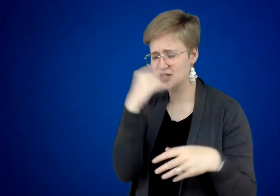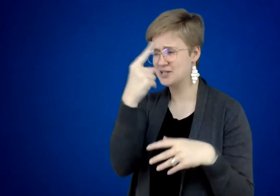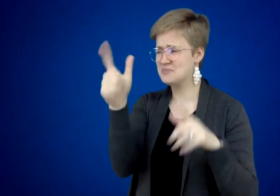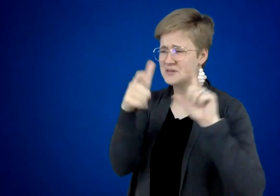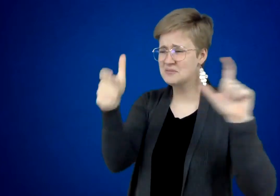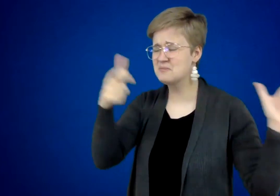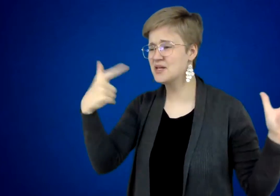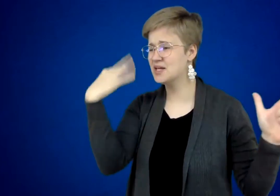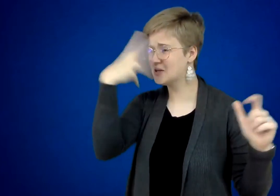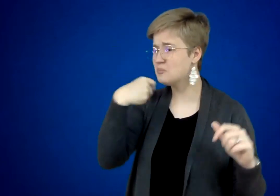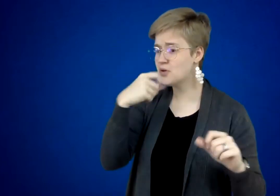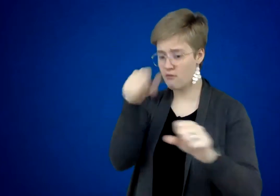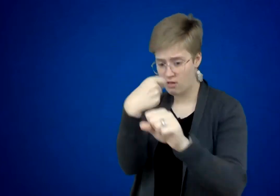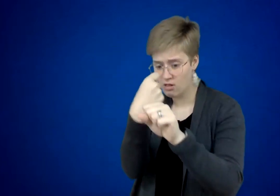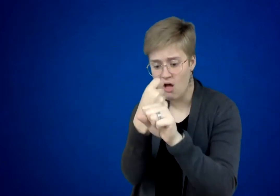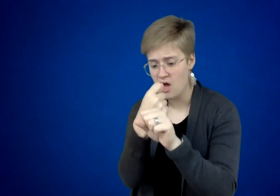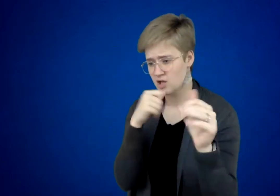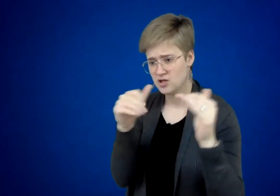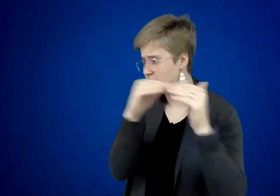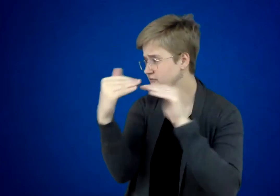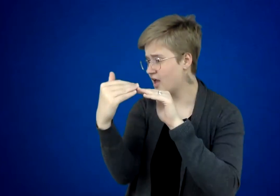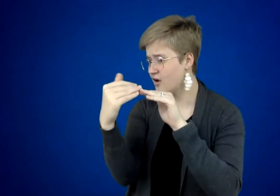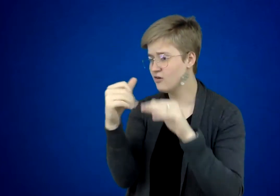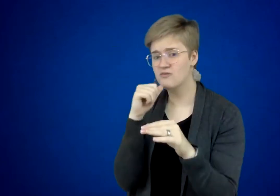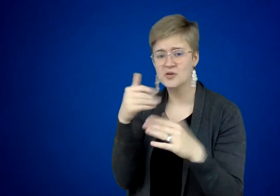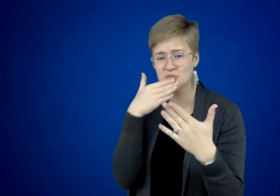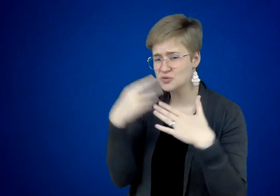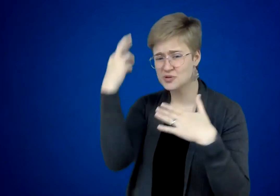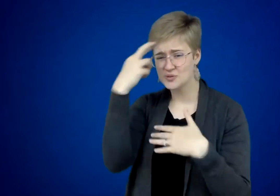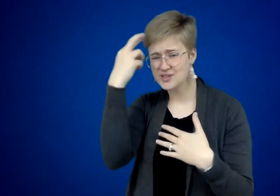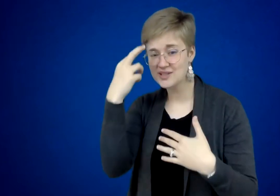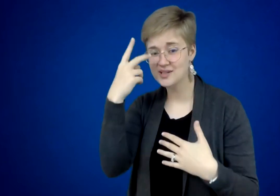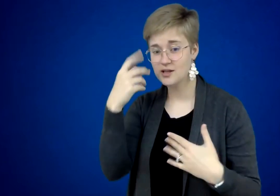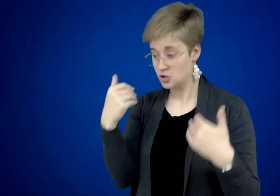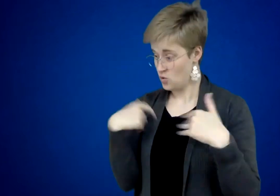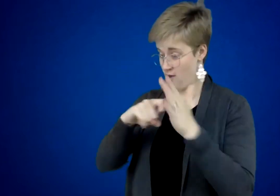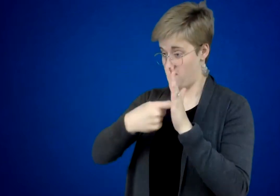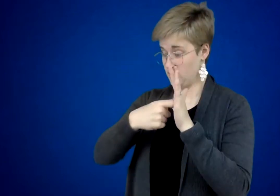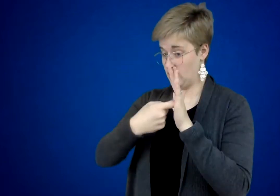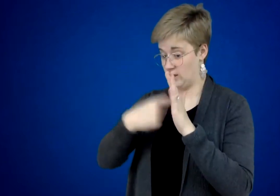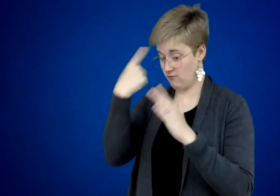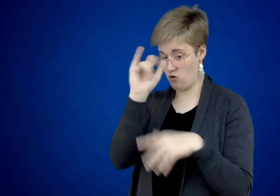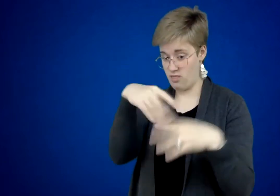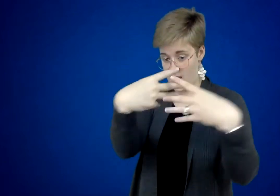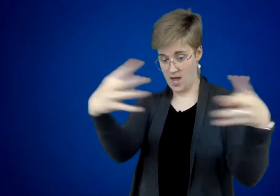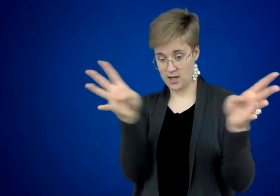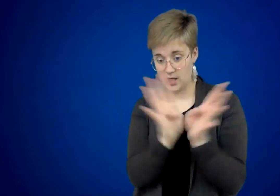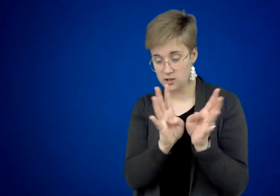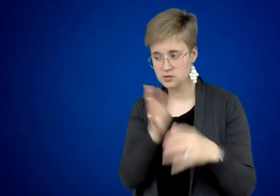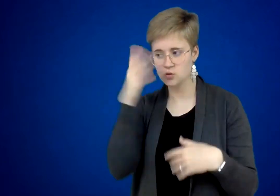that was locked away unfairly, for no good reason, and you had the keys to the cage, would you let it go?"